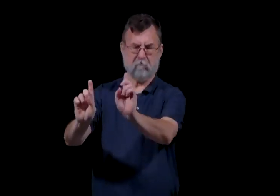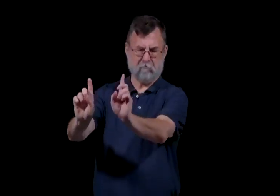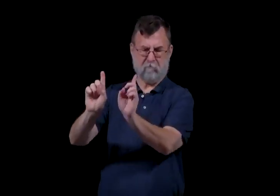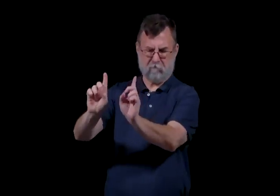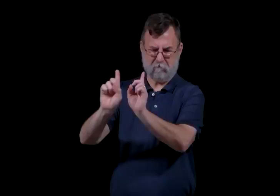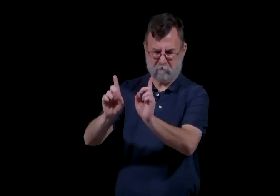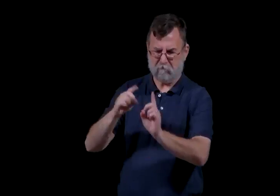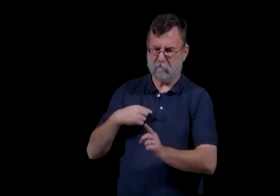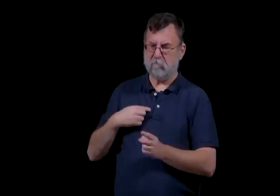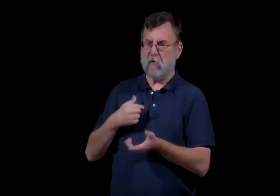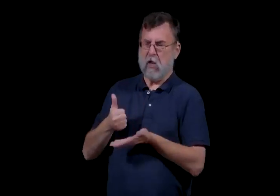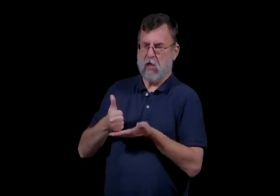And he told me